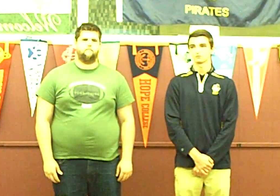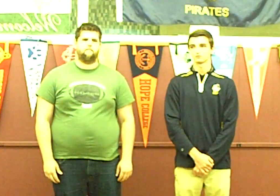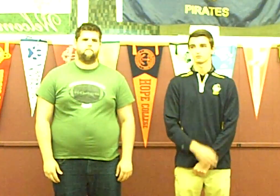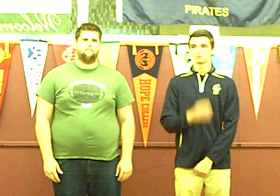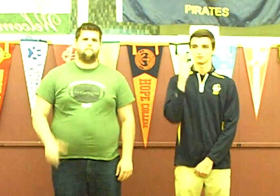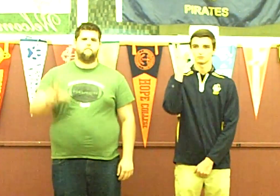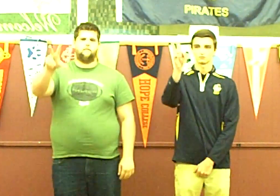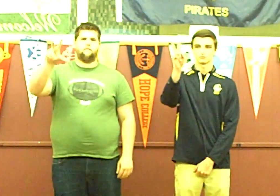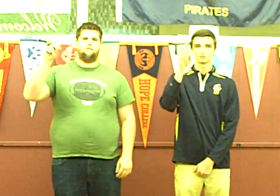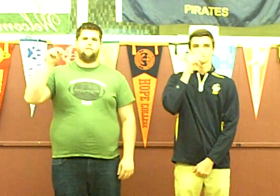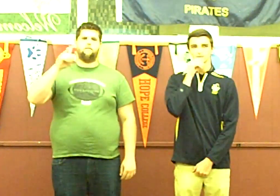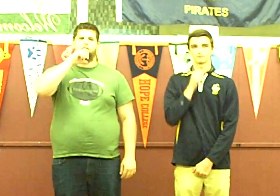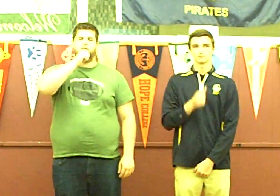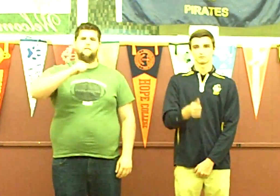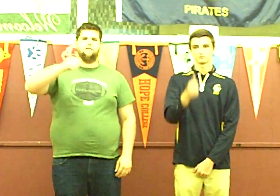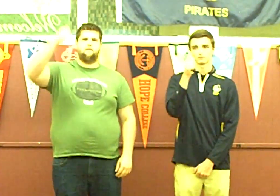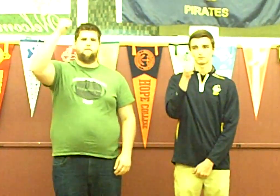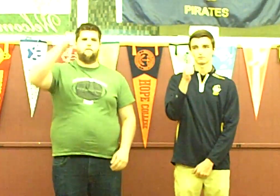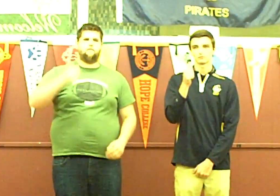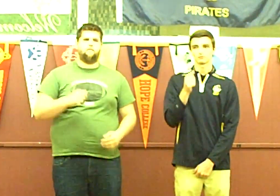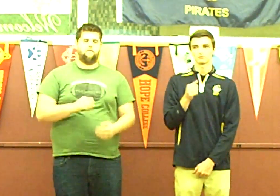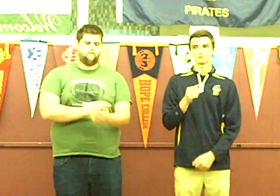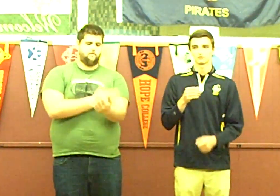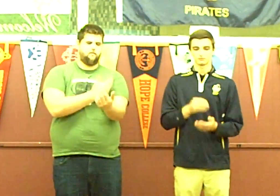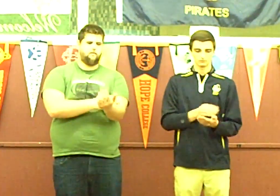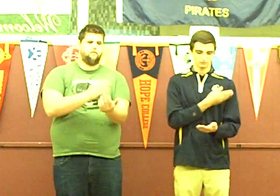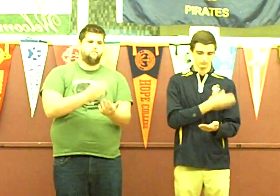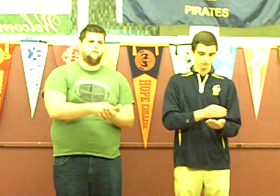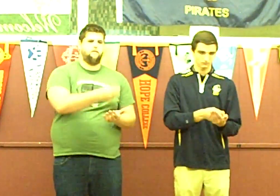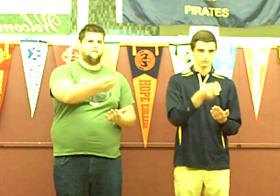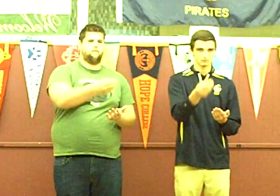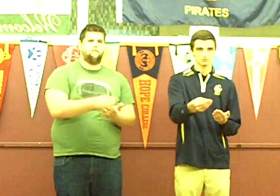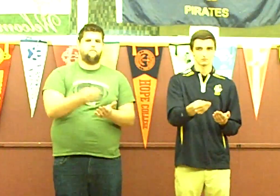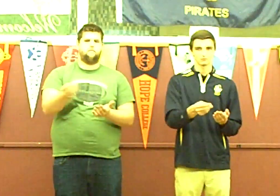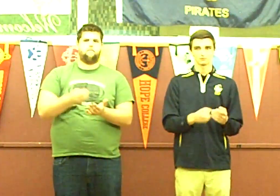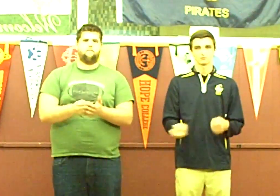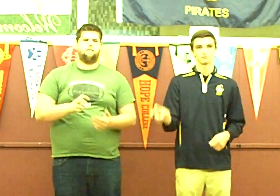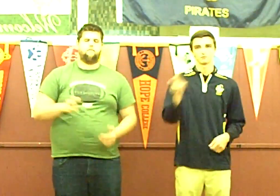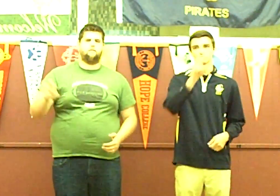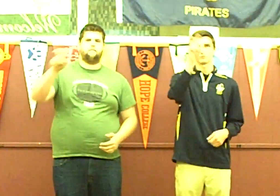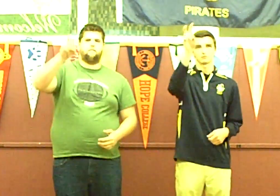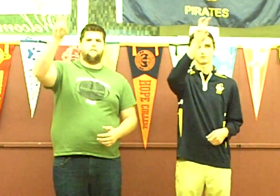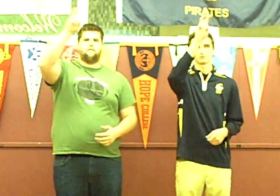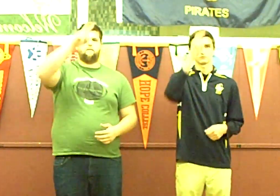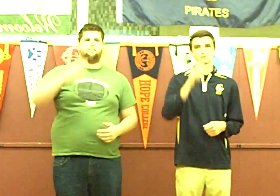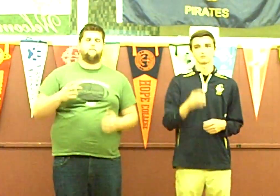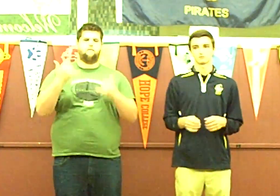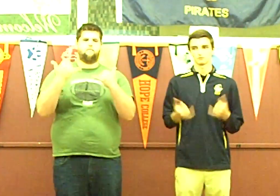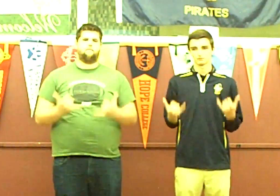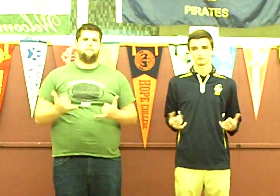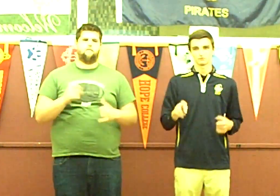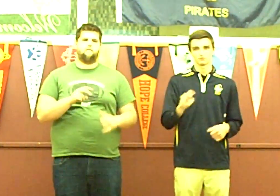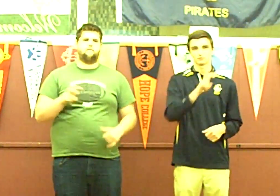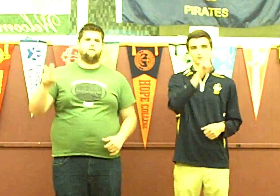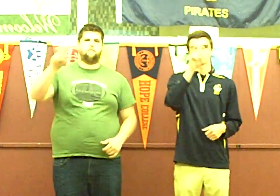Soon we'll be thirty years old. Our songs have been sold. We've traveled around the world and we've still grown